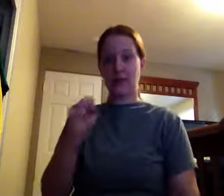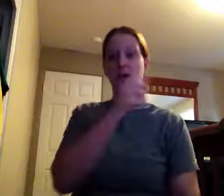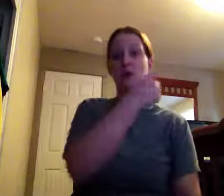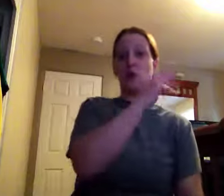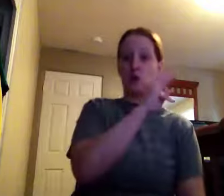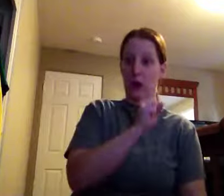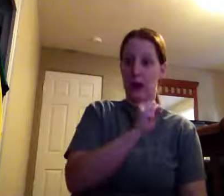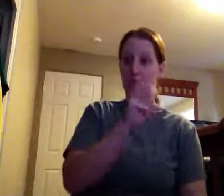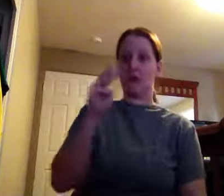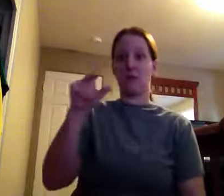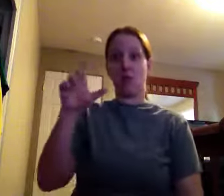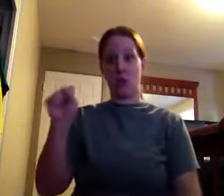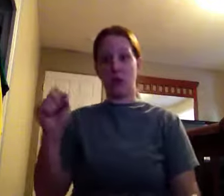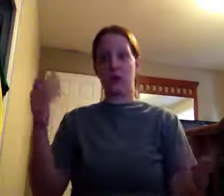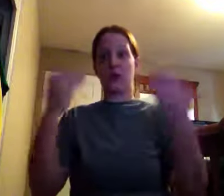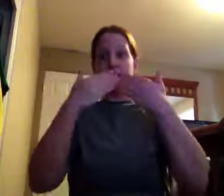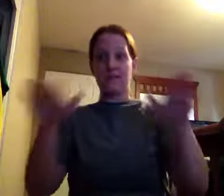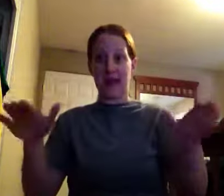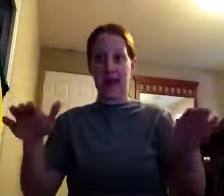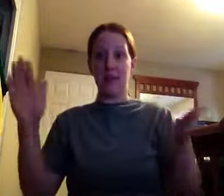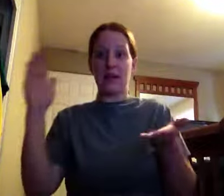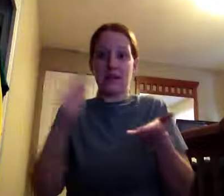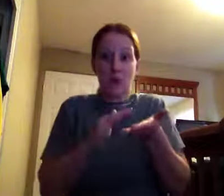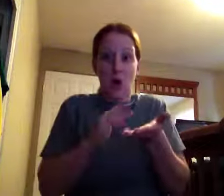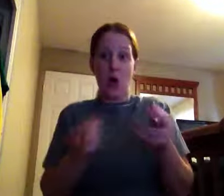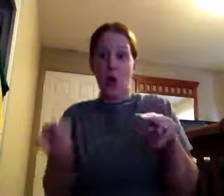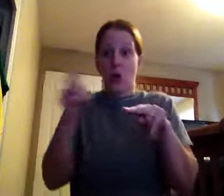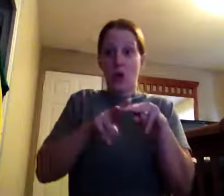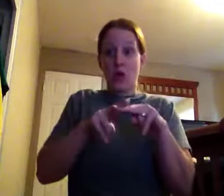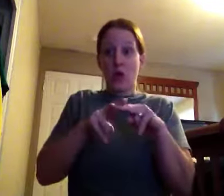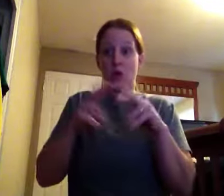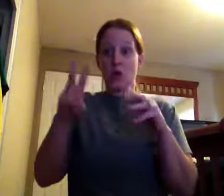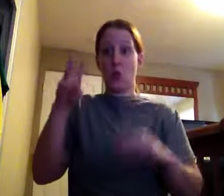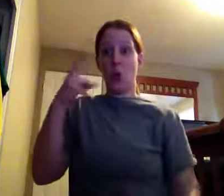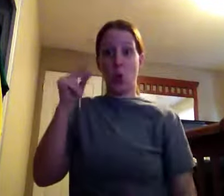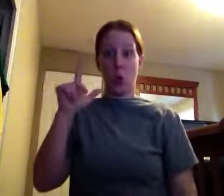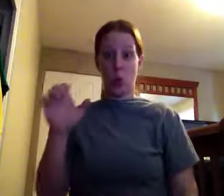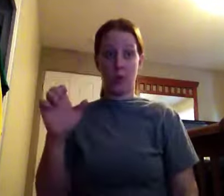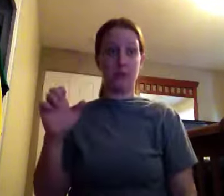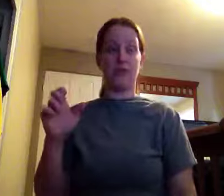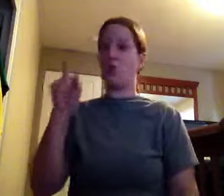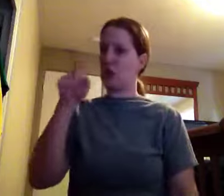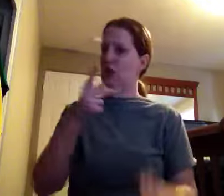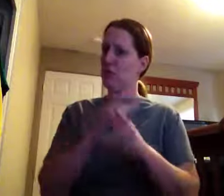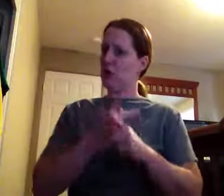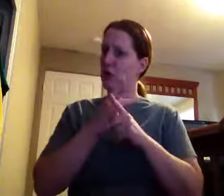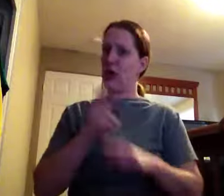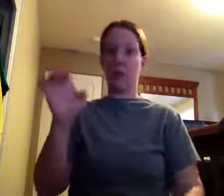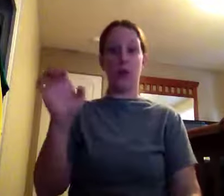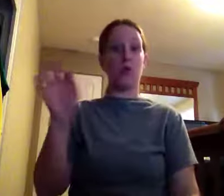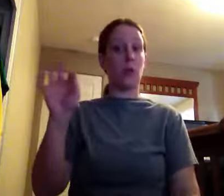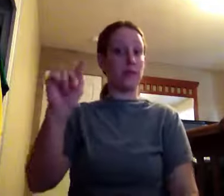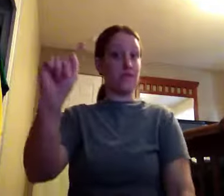by small, then round to whole. They're trying to trick you. You need to find the empirical formula first. So let's go ahead and do